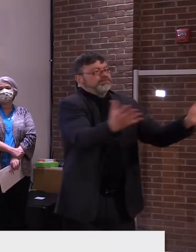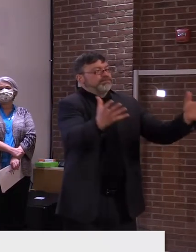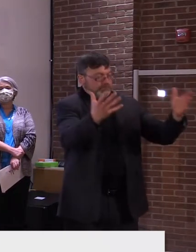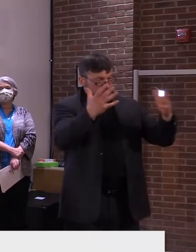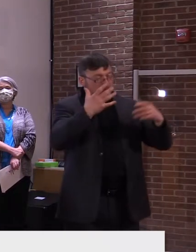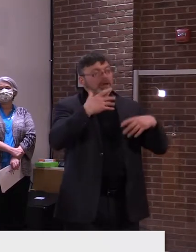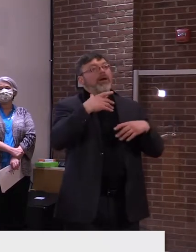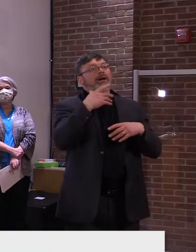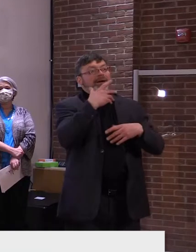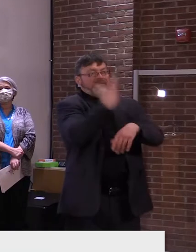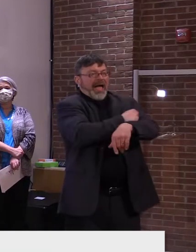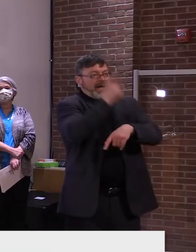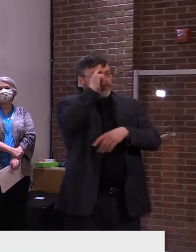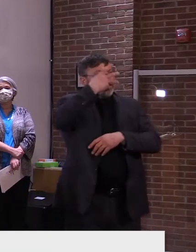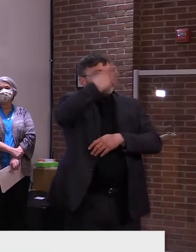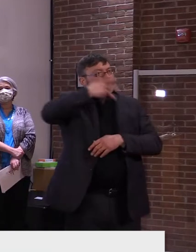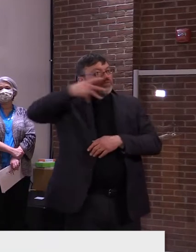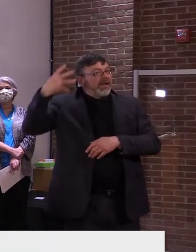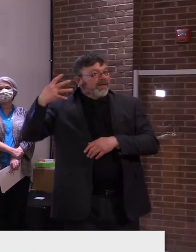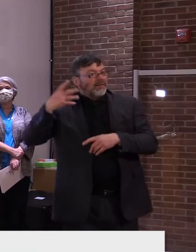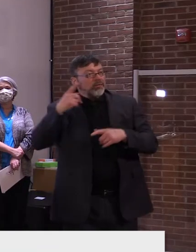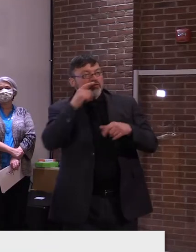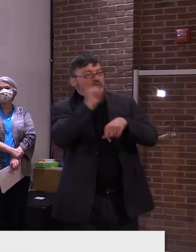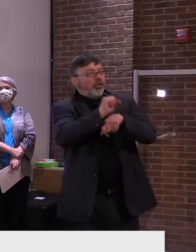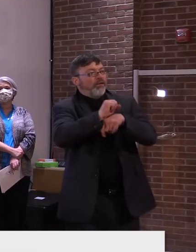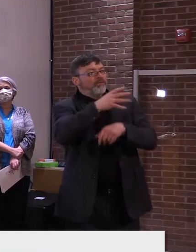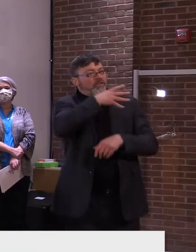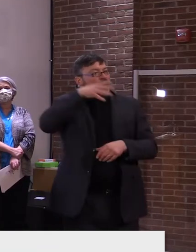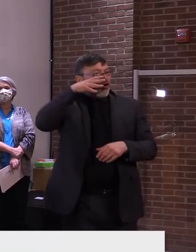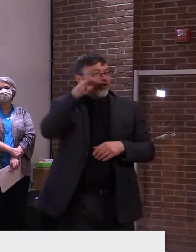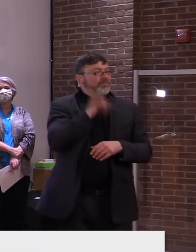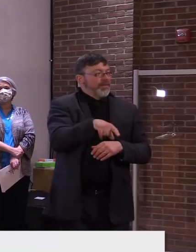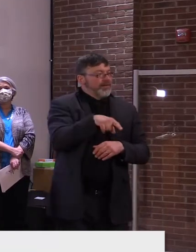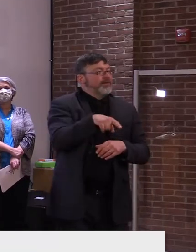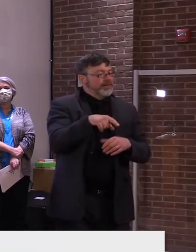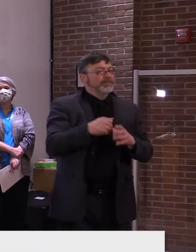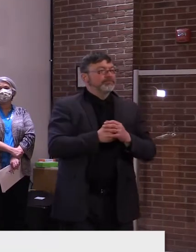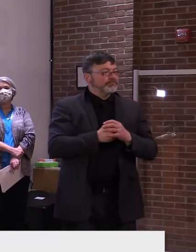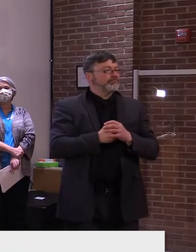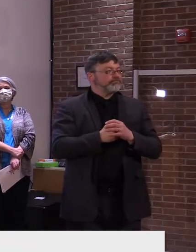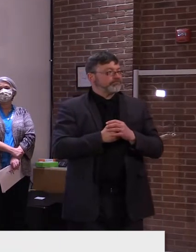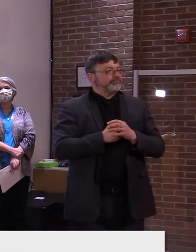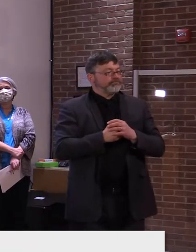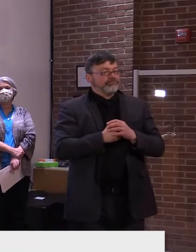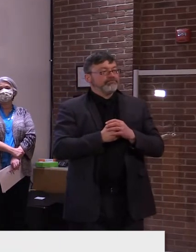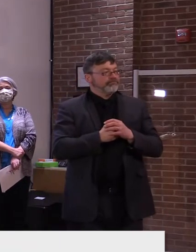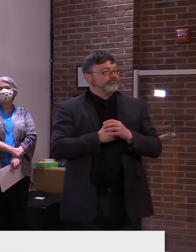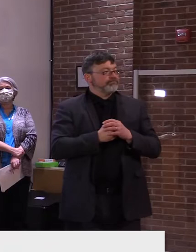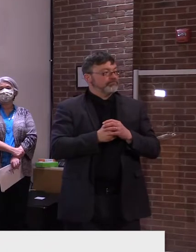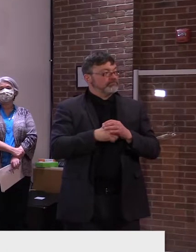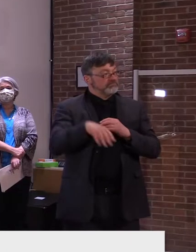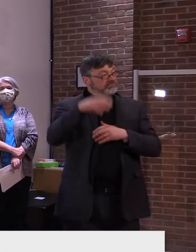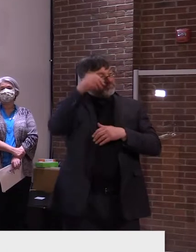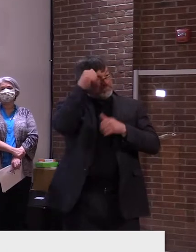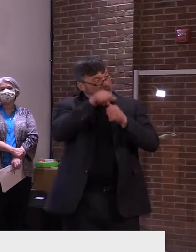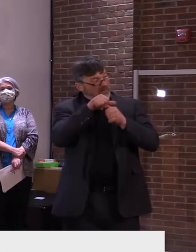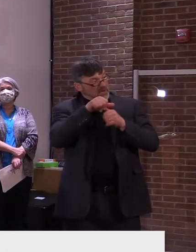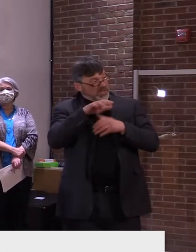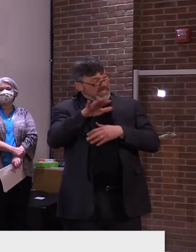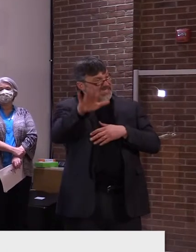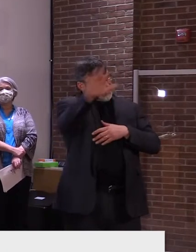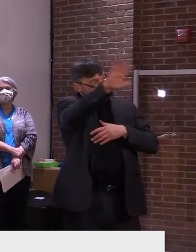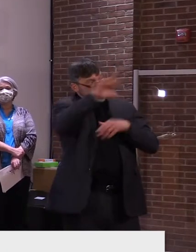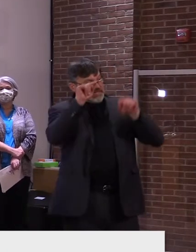You recall that these clinics are similar to those held for English language learners and those connected to the refugee and